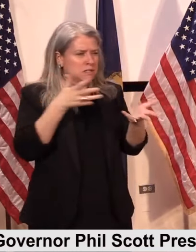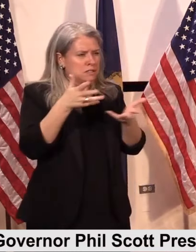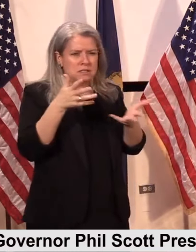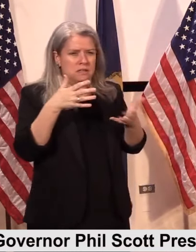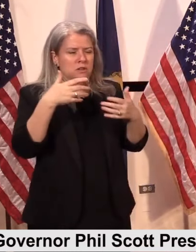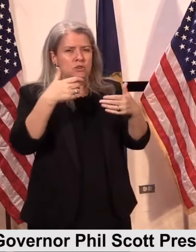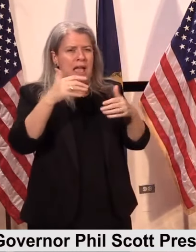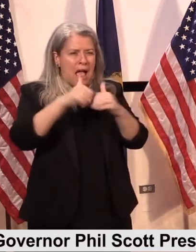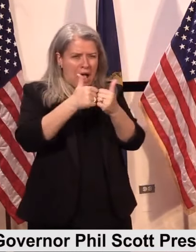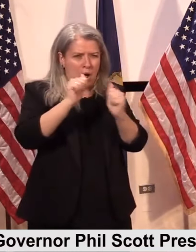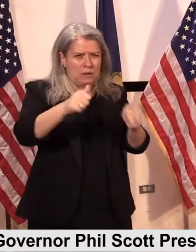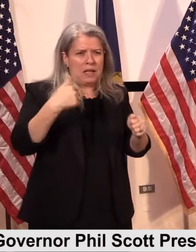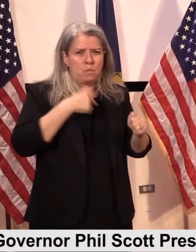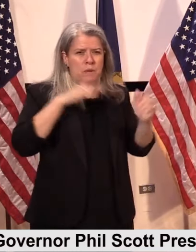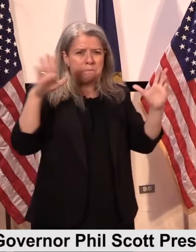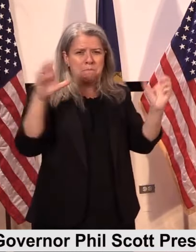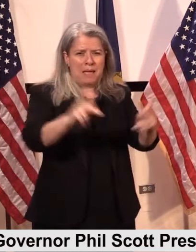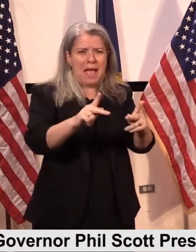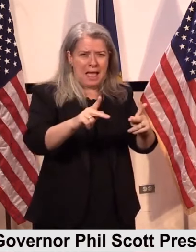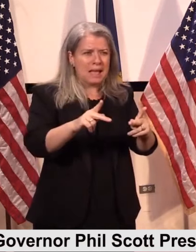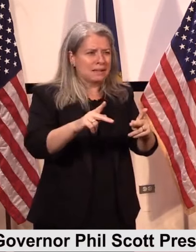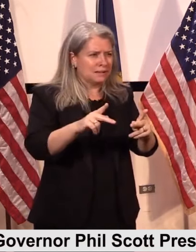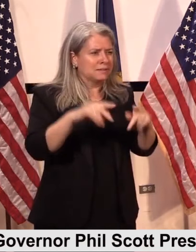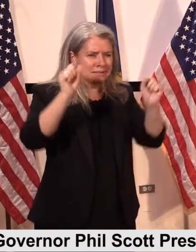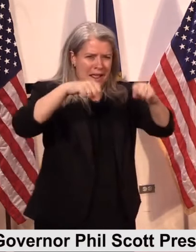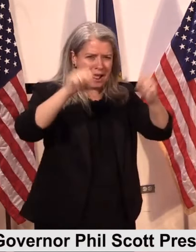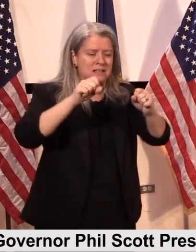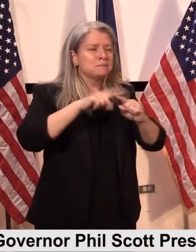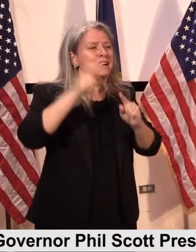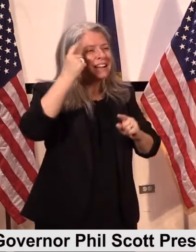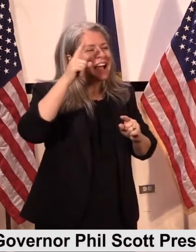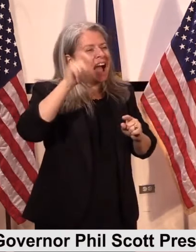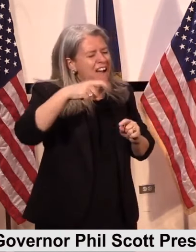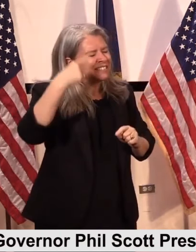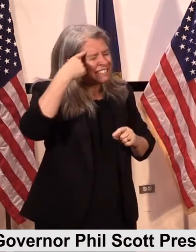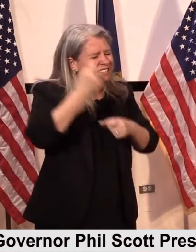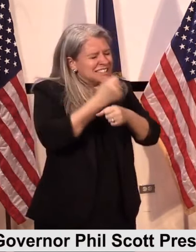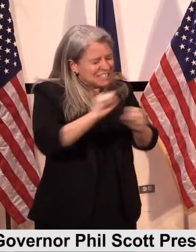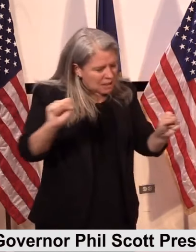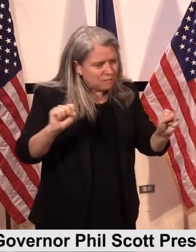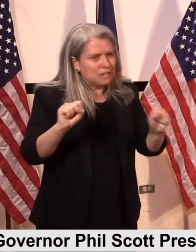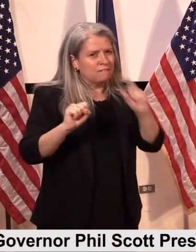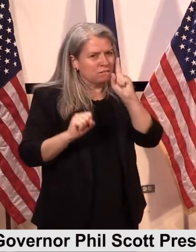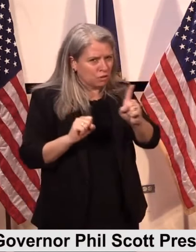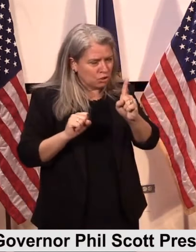opening back up in a responsible manner. So I think I answered everything,